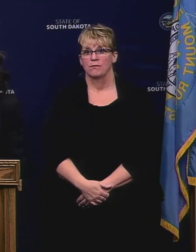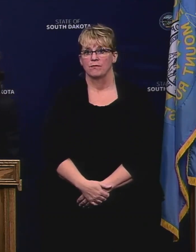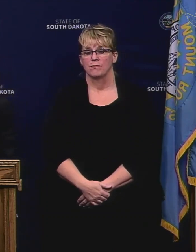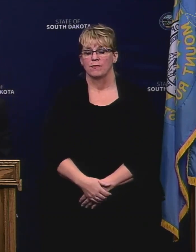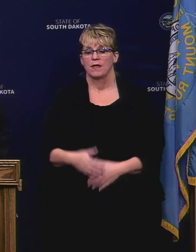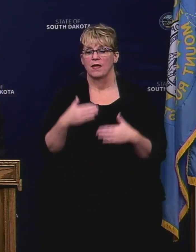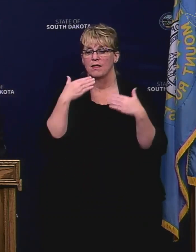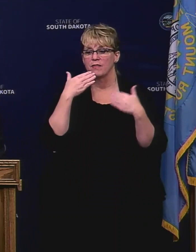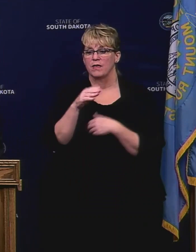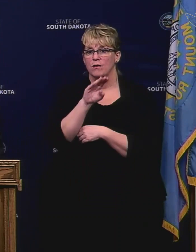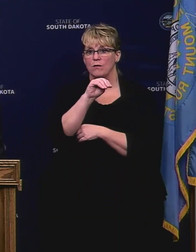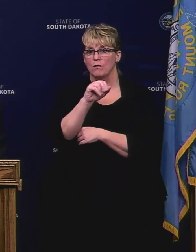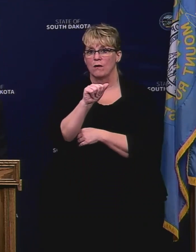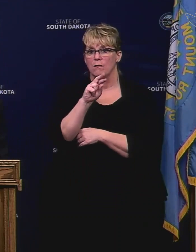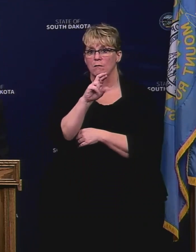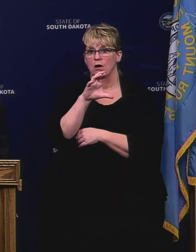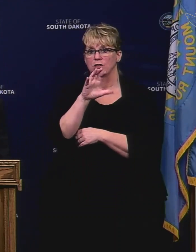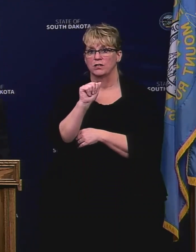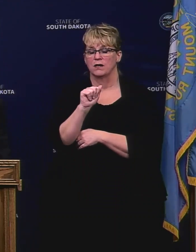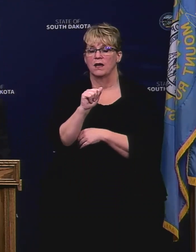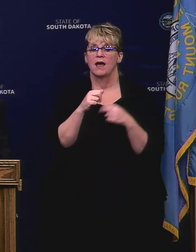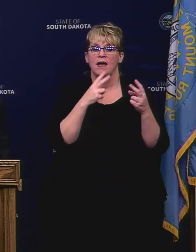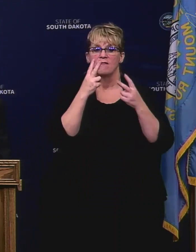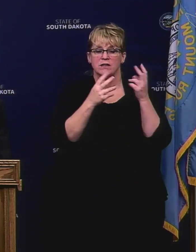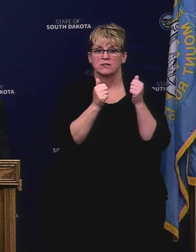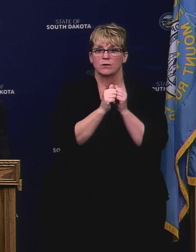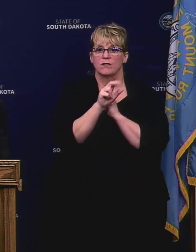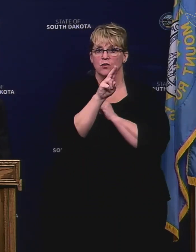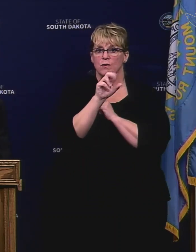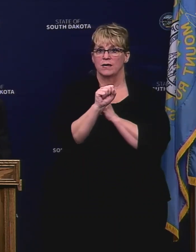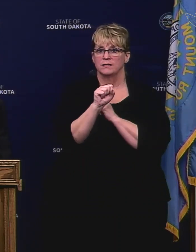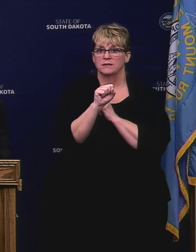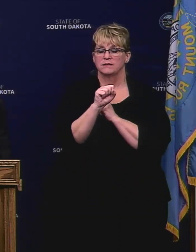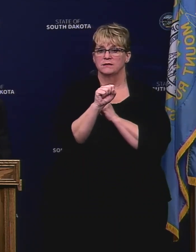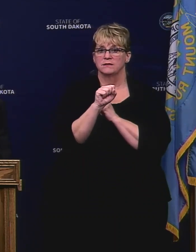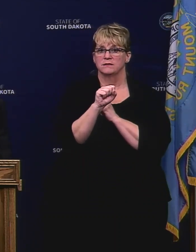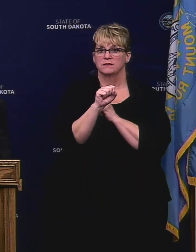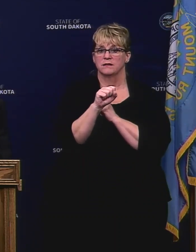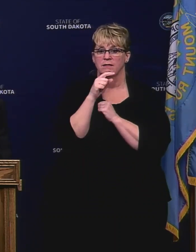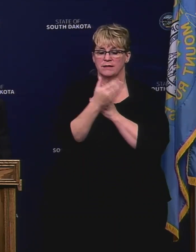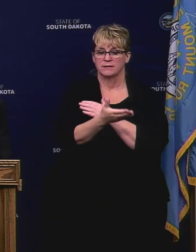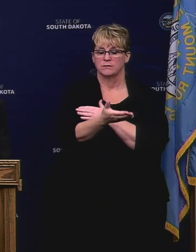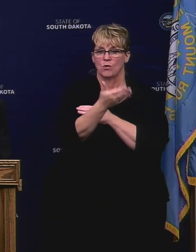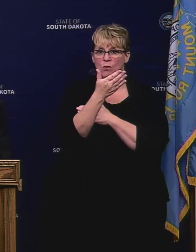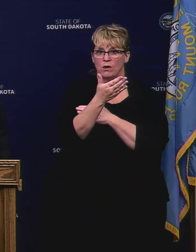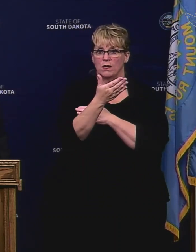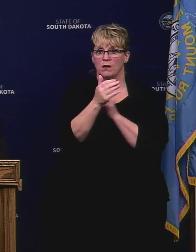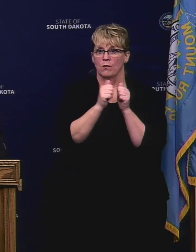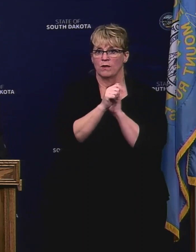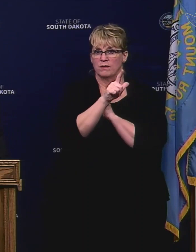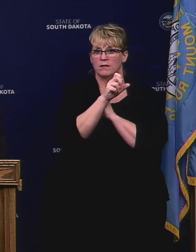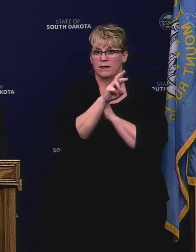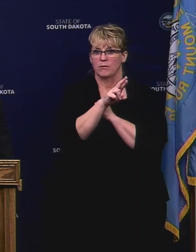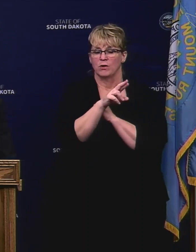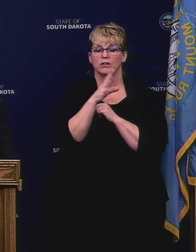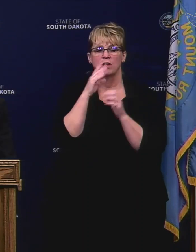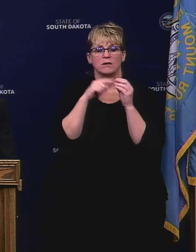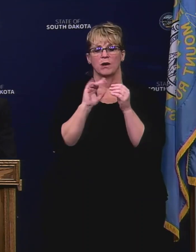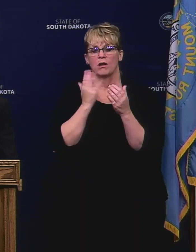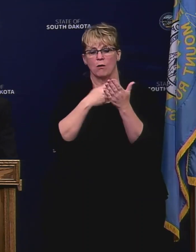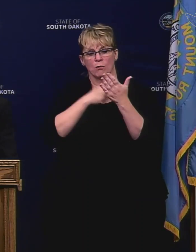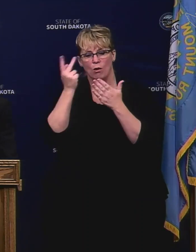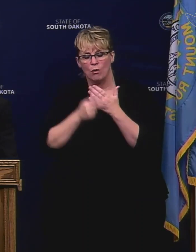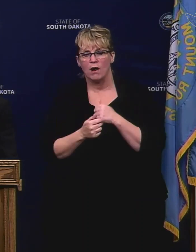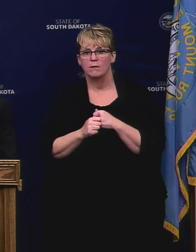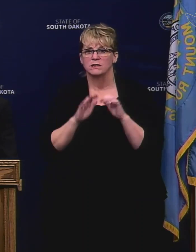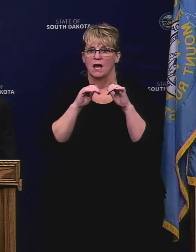Thank you, Marcia. I appreciate that. I did visit with the U.S. Labor Secretary Scalia this morning and talked a little bit about our programs,